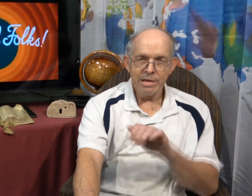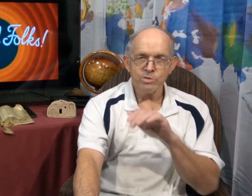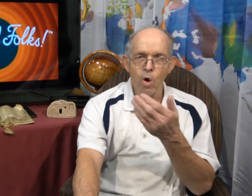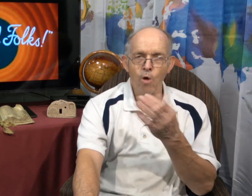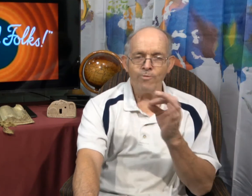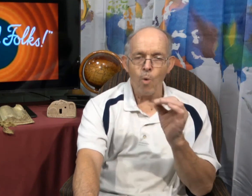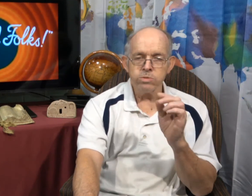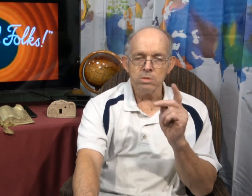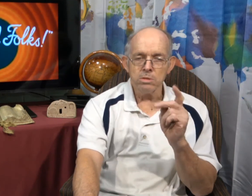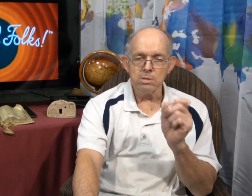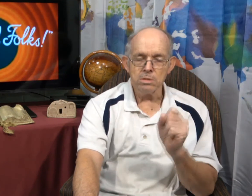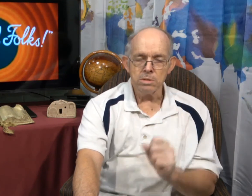That's all, folks.